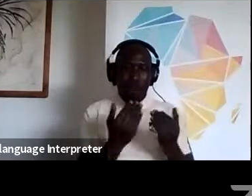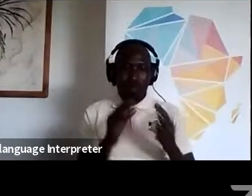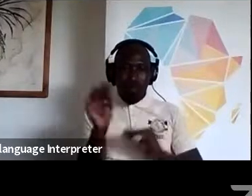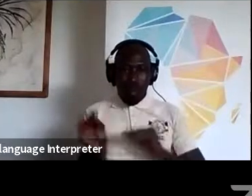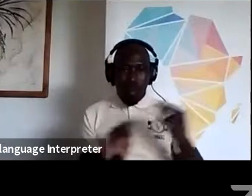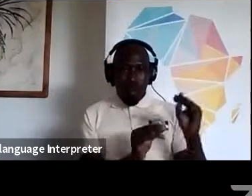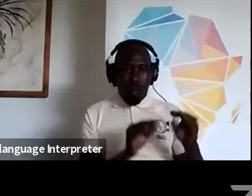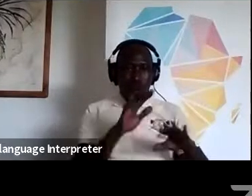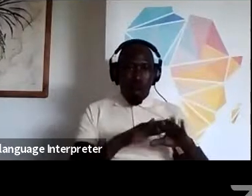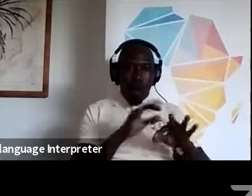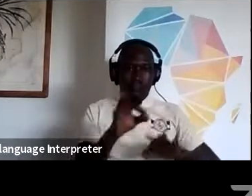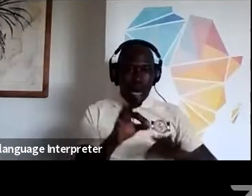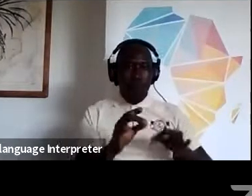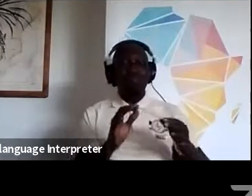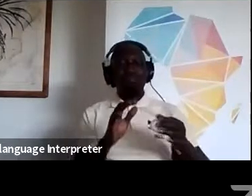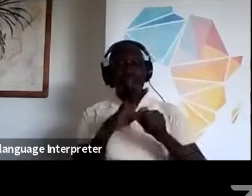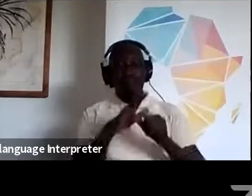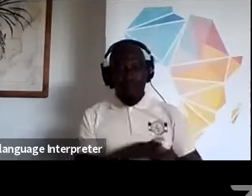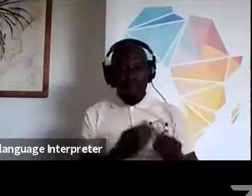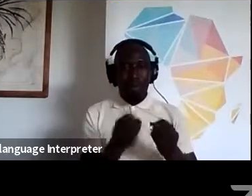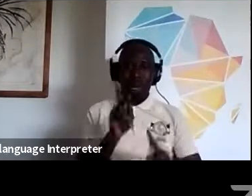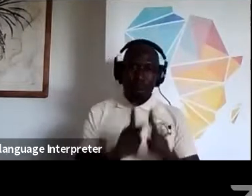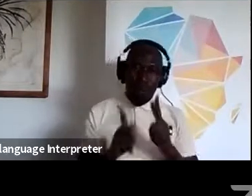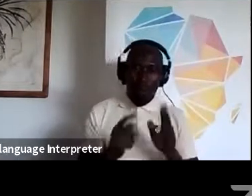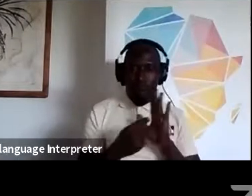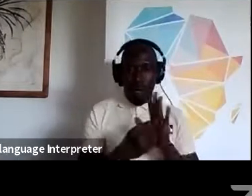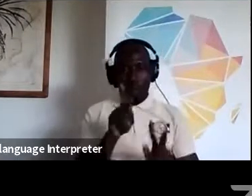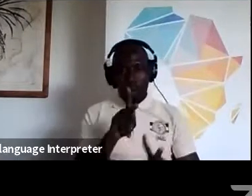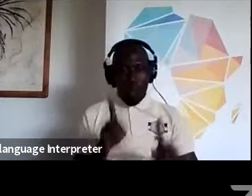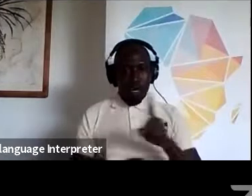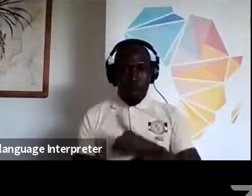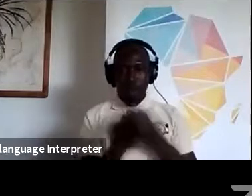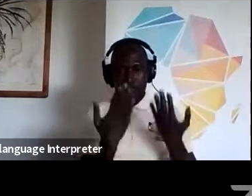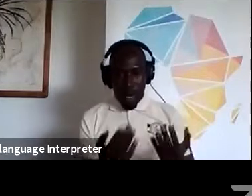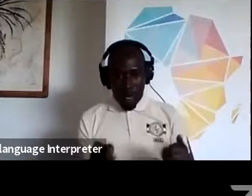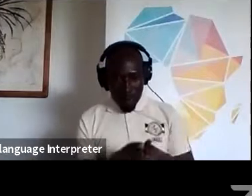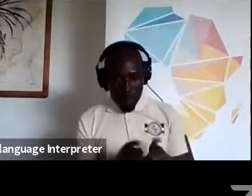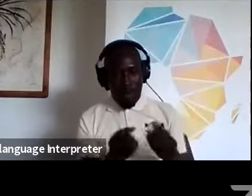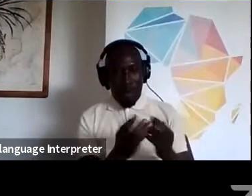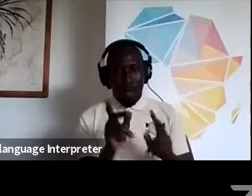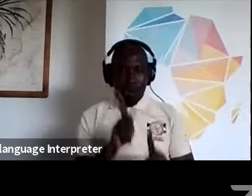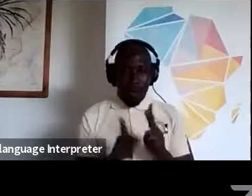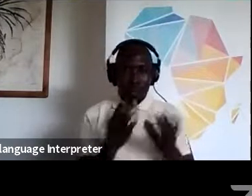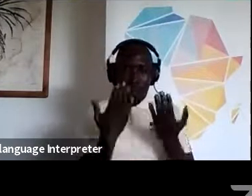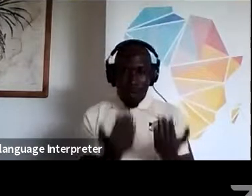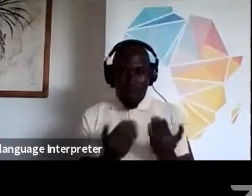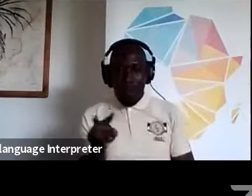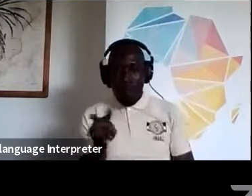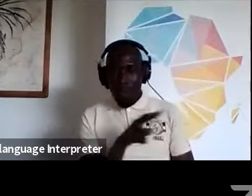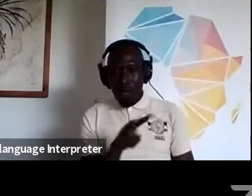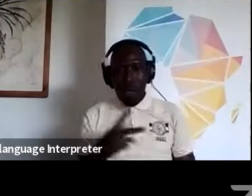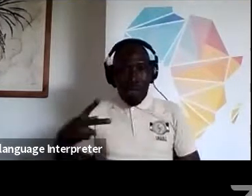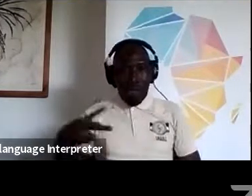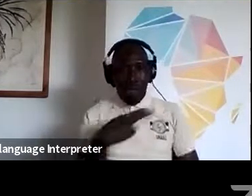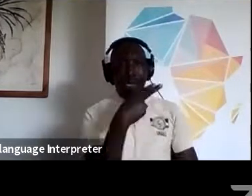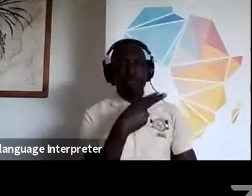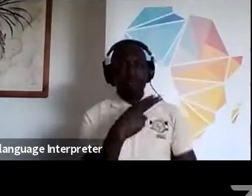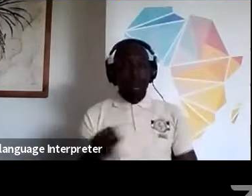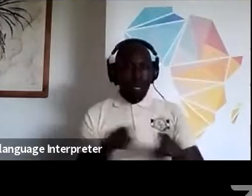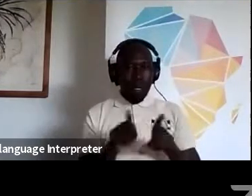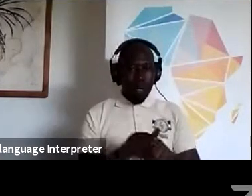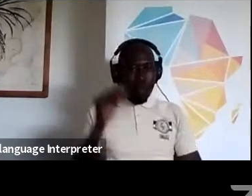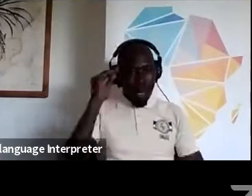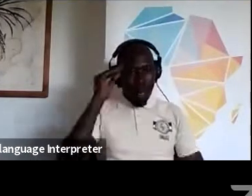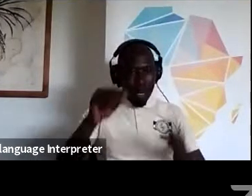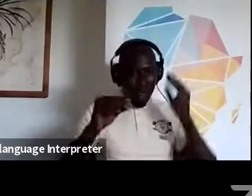online. These affected many people, like people with disabilities. And majority of them were sort of cut off. Even the messages